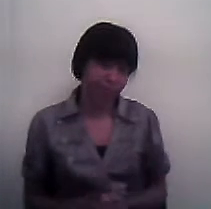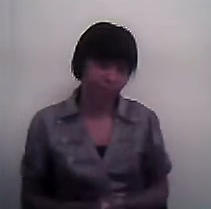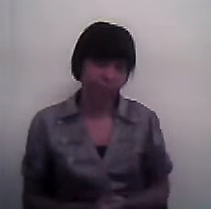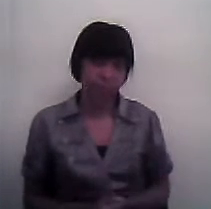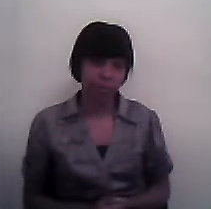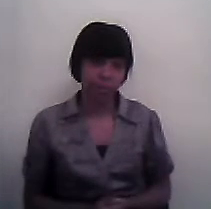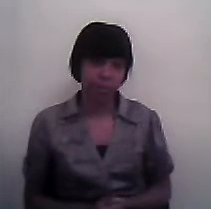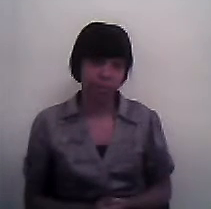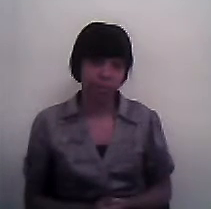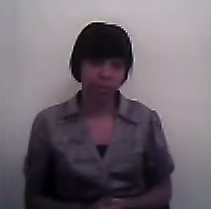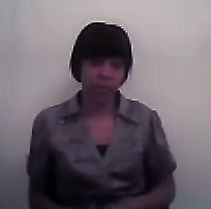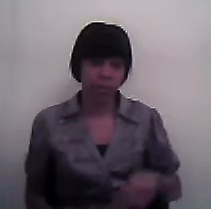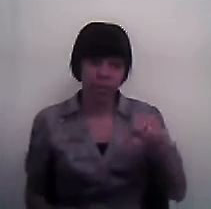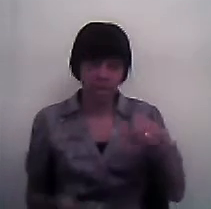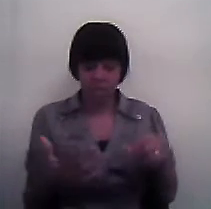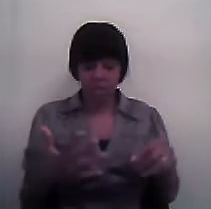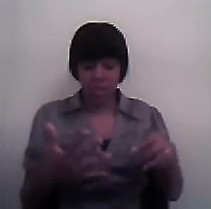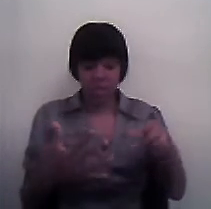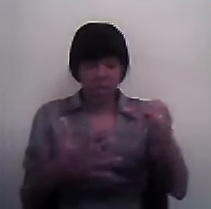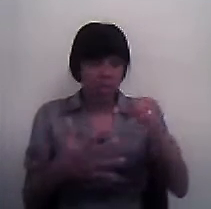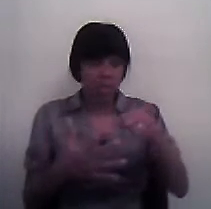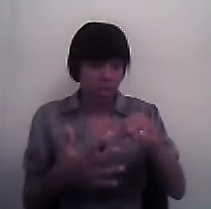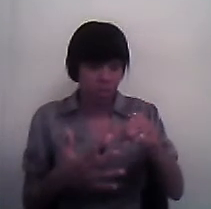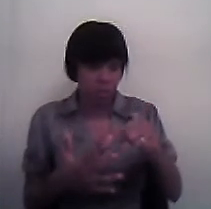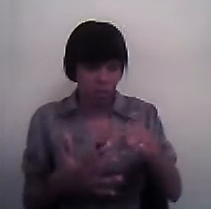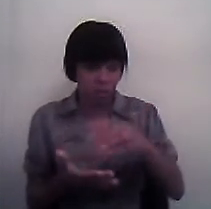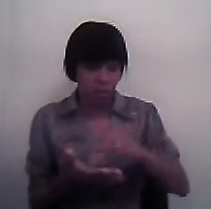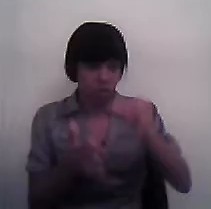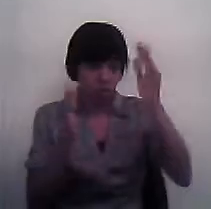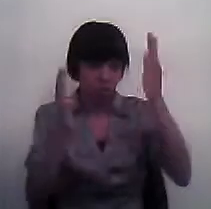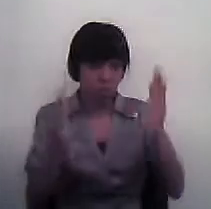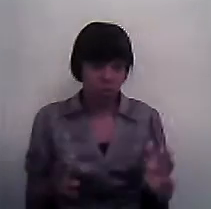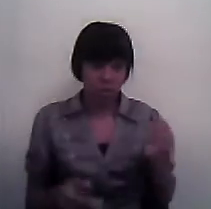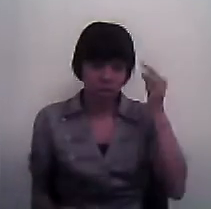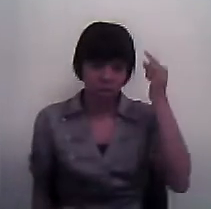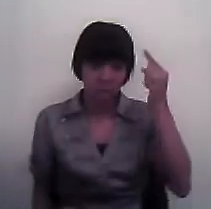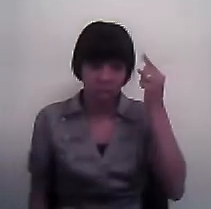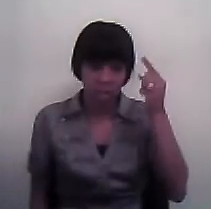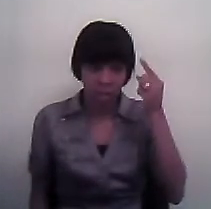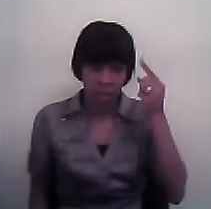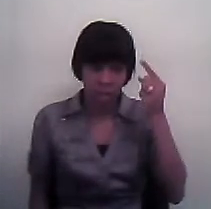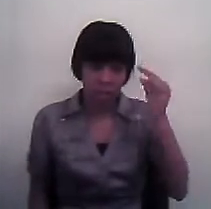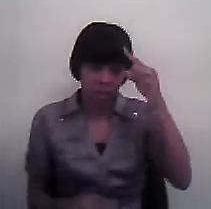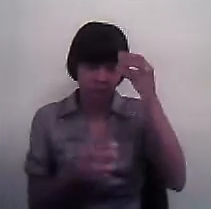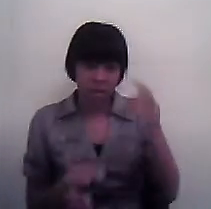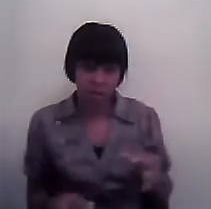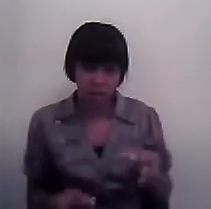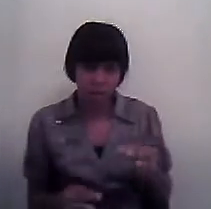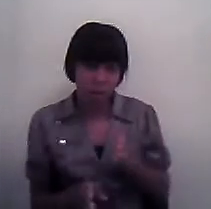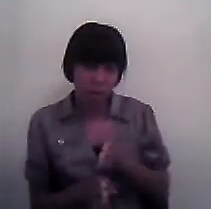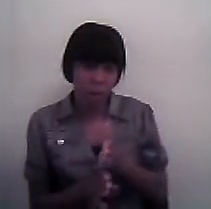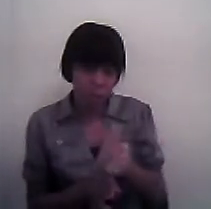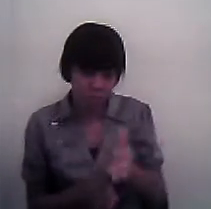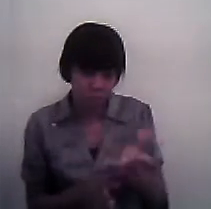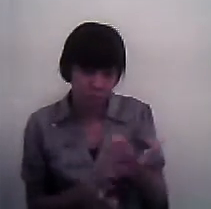students thinking about deciding on a major for their academic career. And I'm teaching a similar class, a